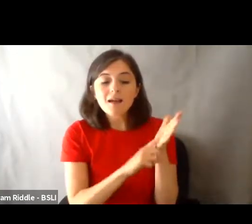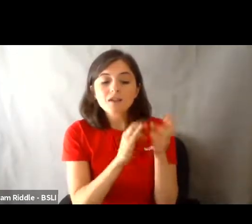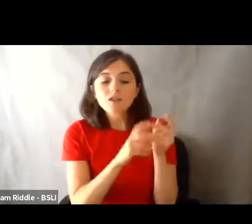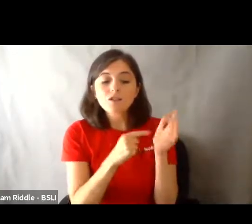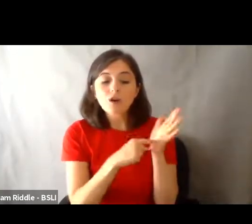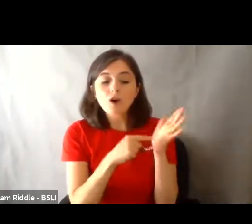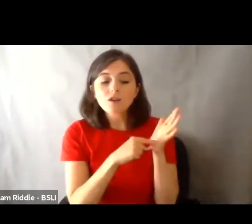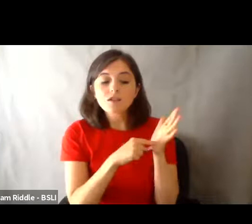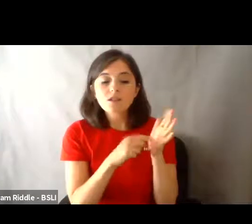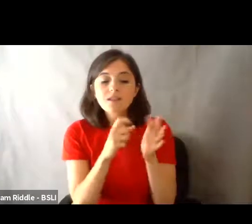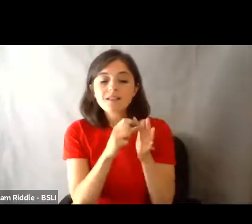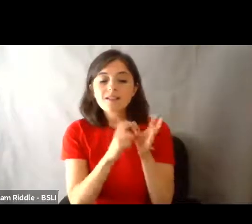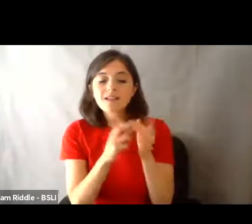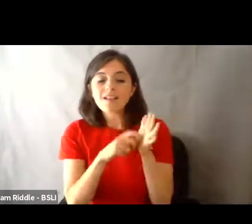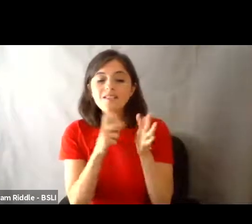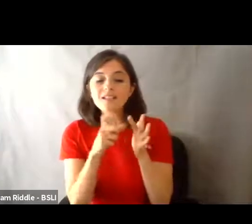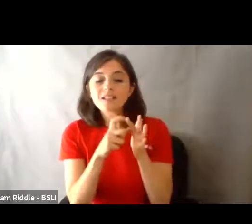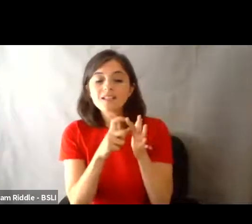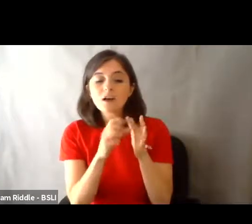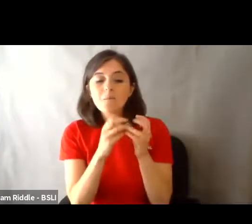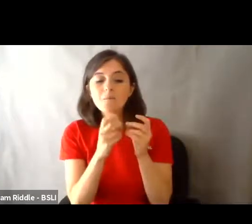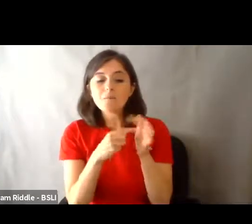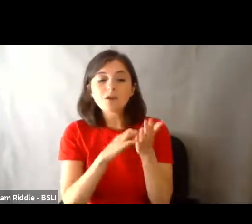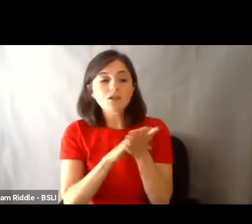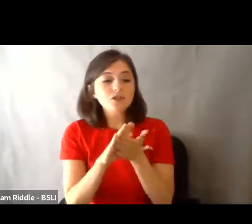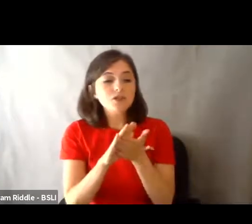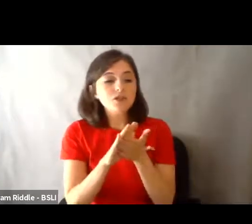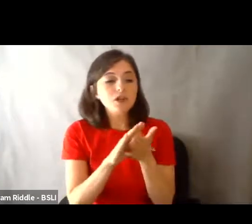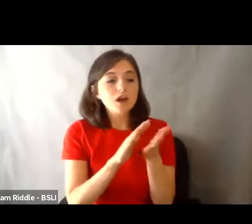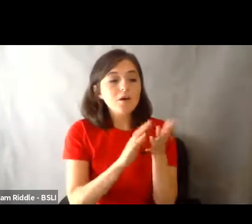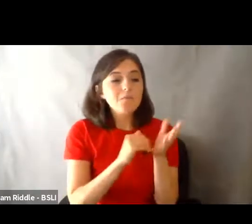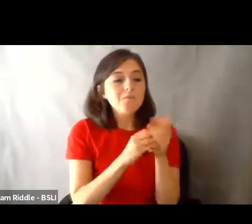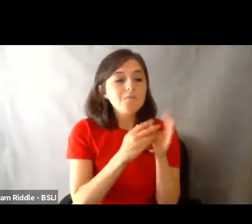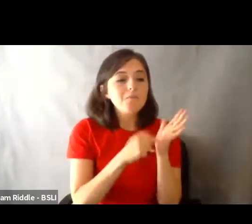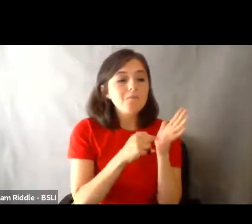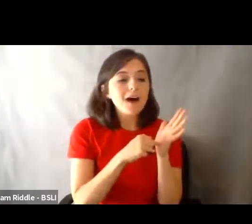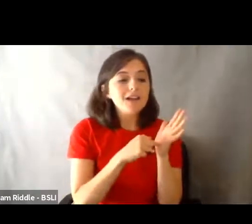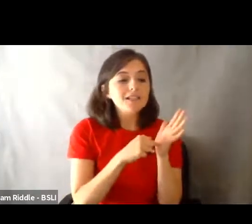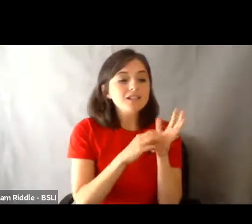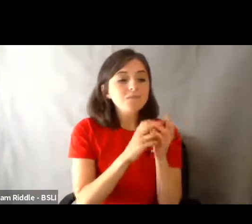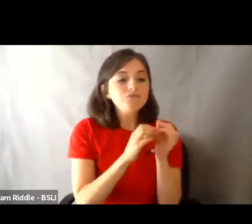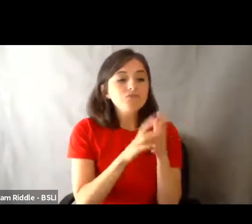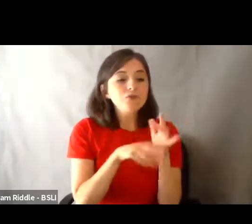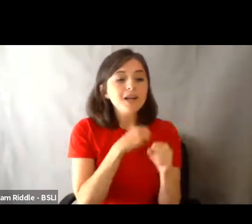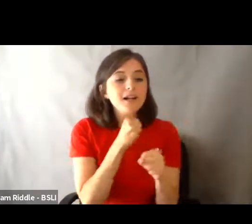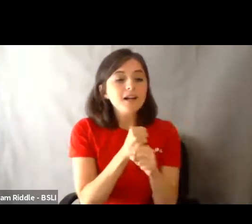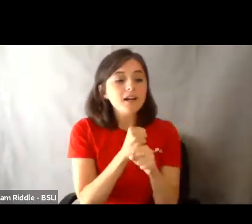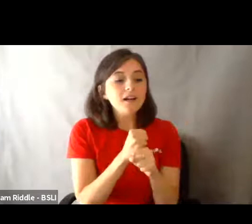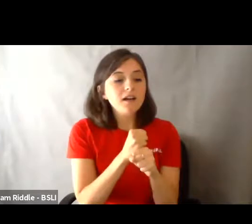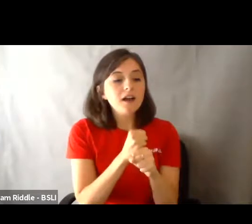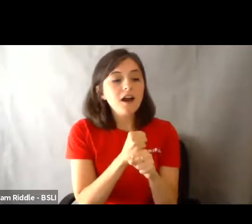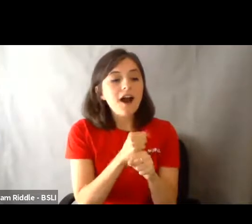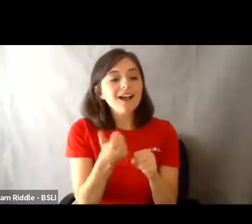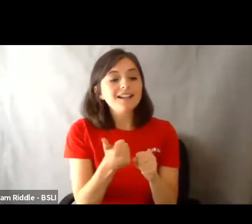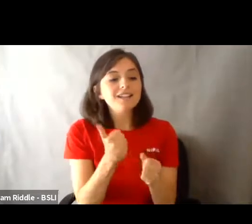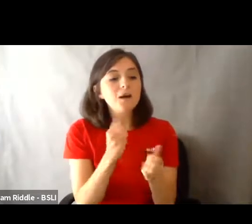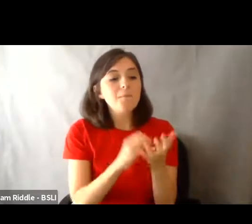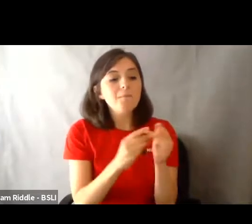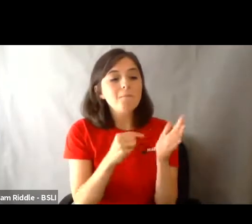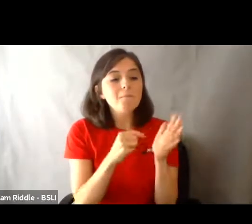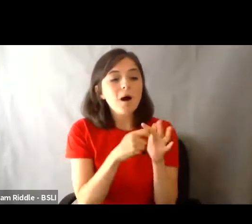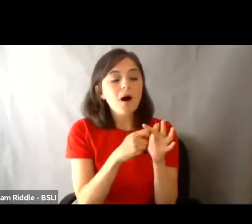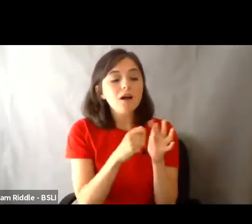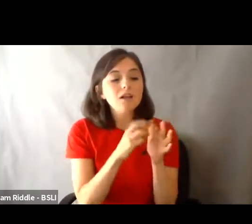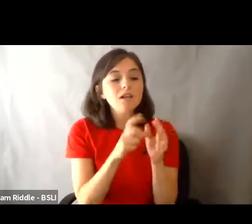to say thank you very much to Nikki and Sam, our sign language interpreters. Thanks